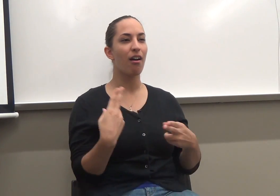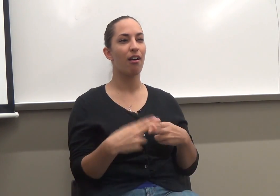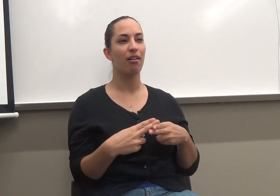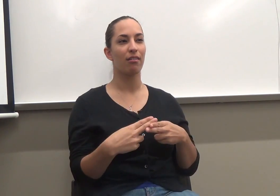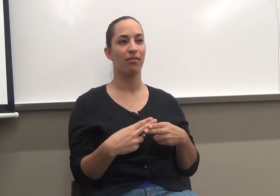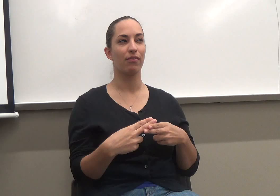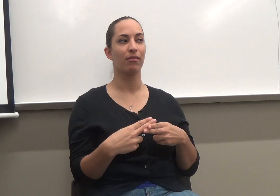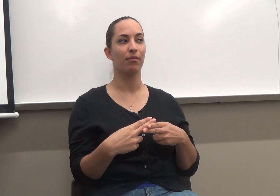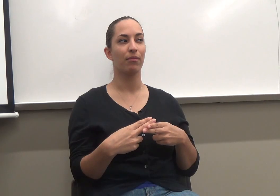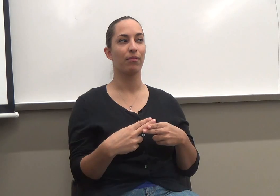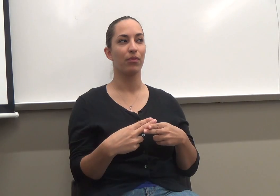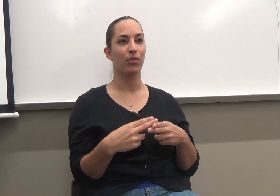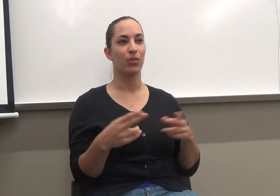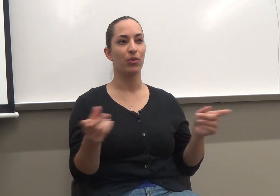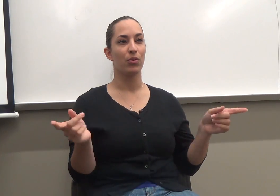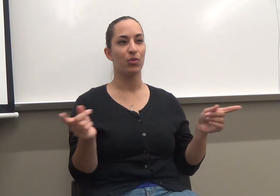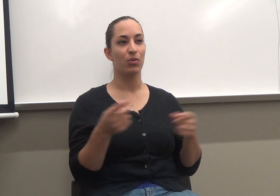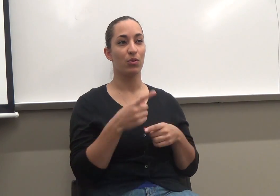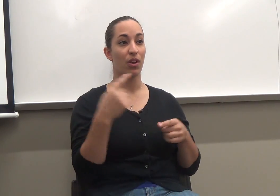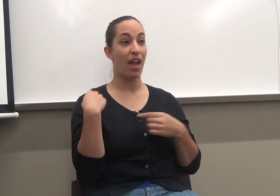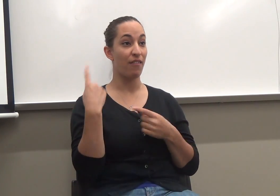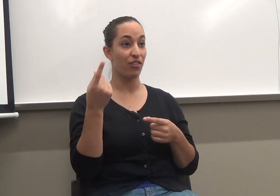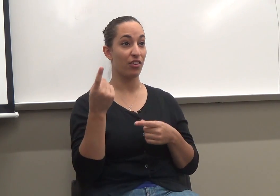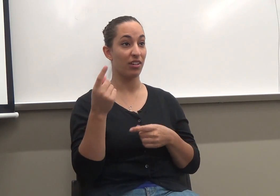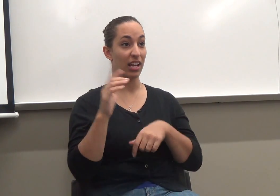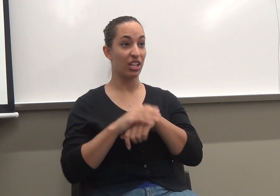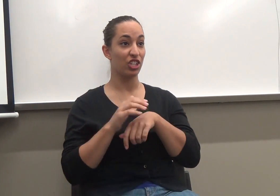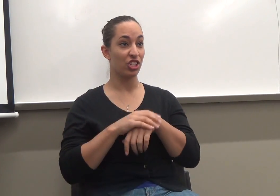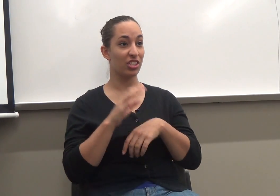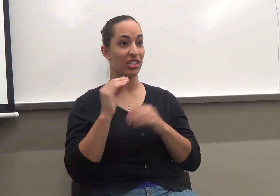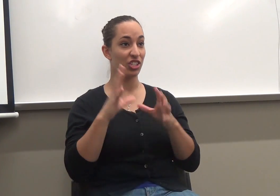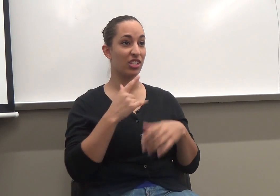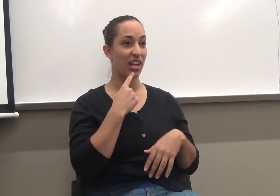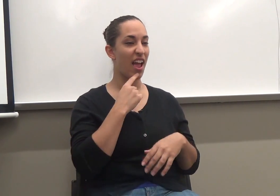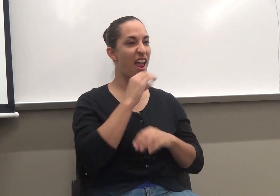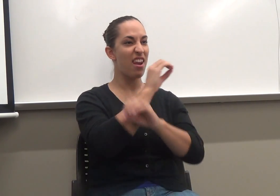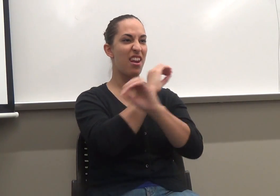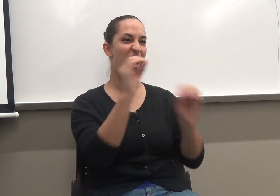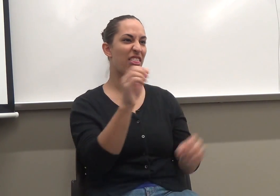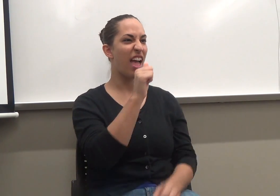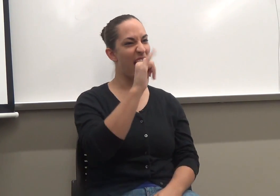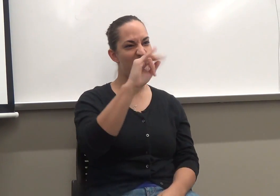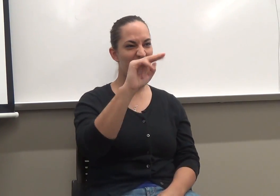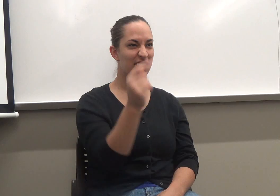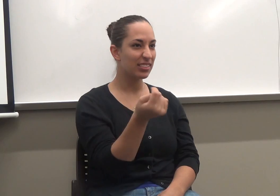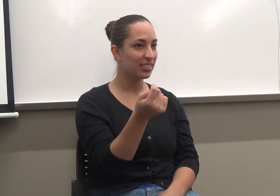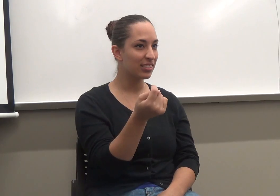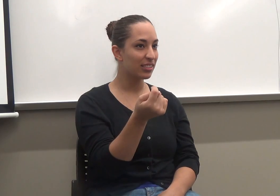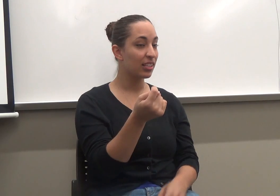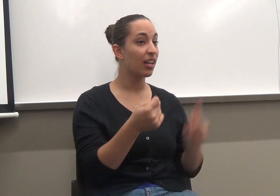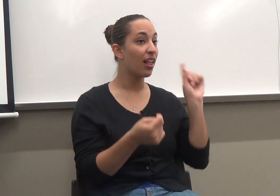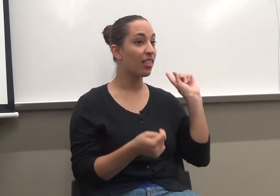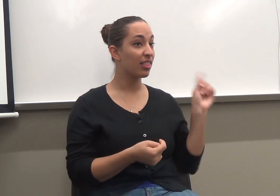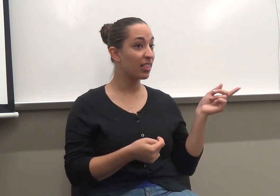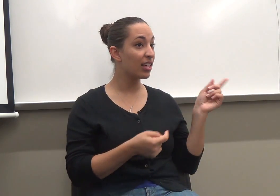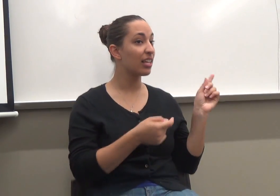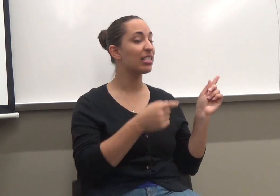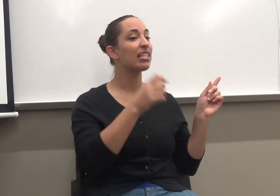Have you ever had an English teacher? Nothing ain't. This is called, so this is a slang phrase,